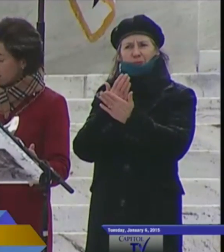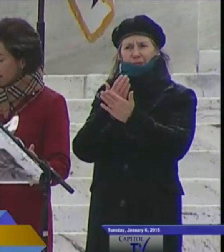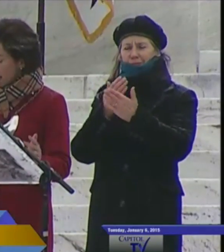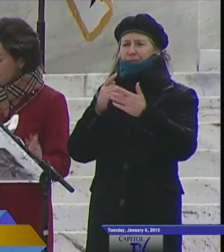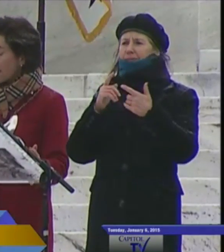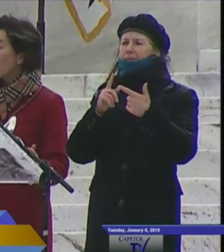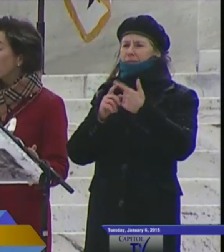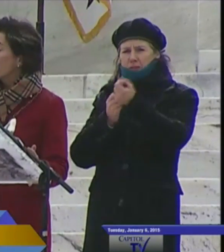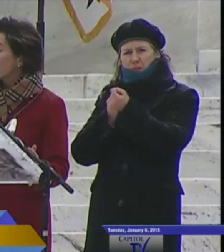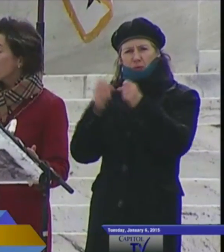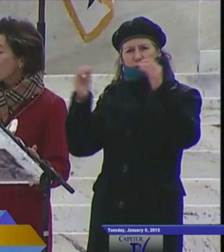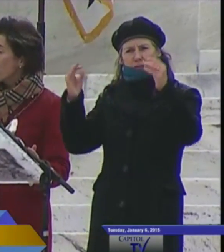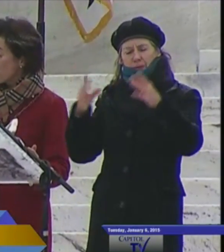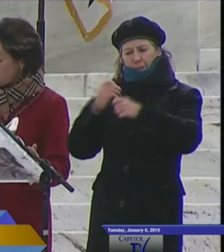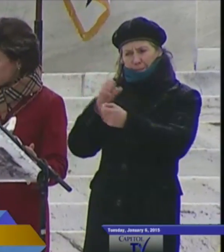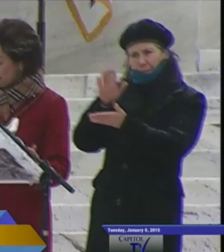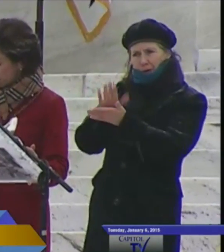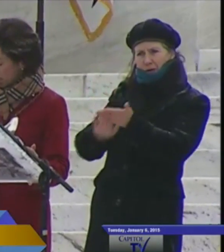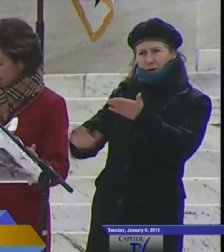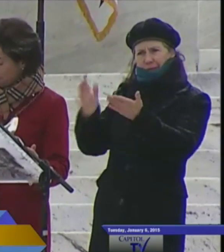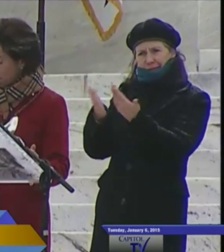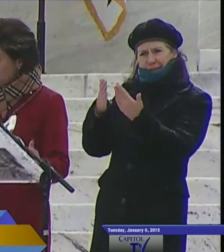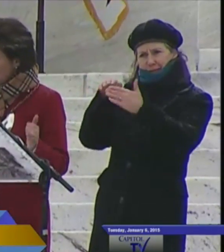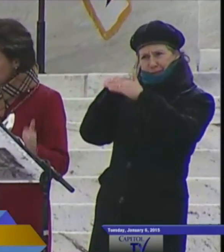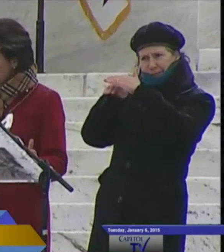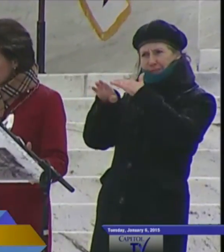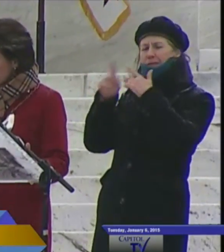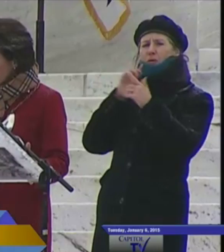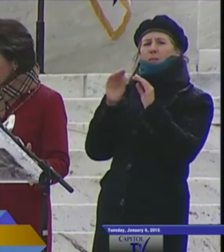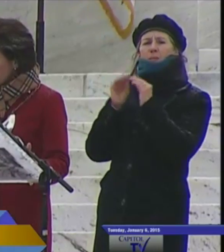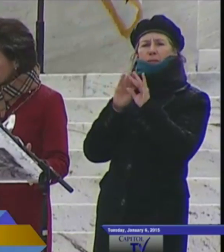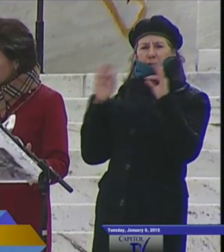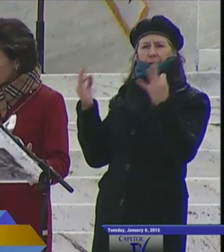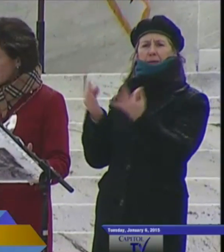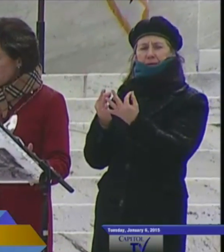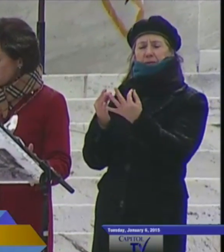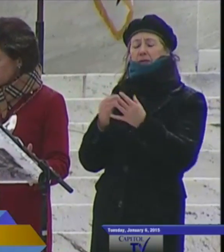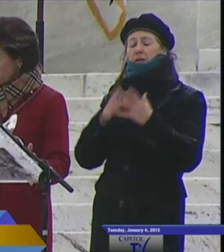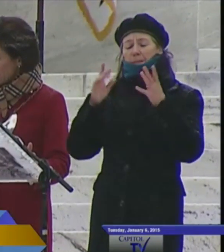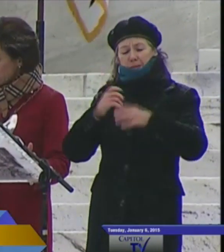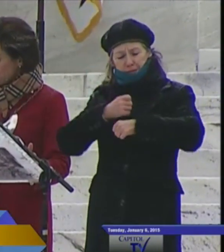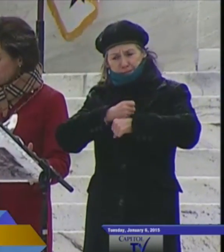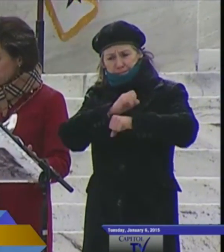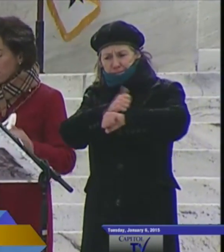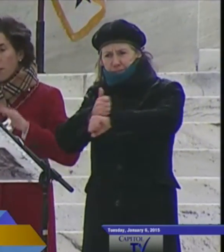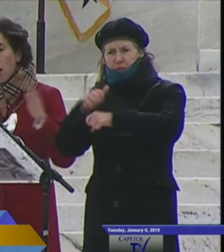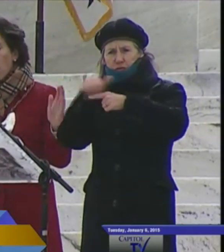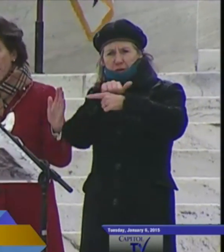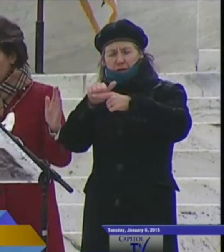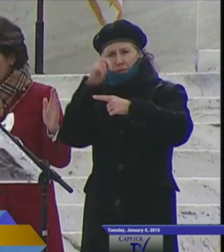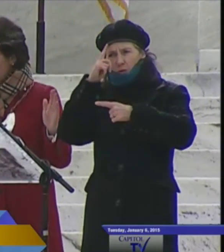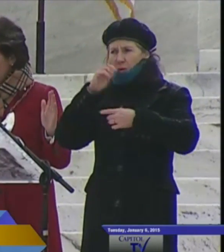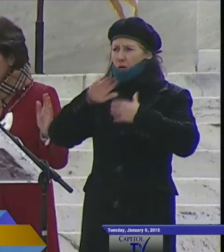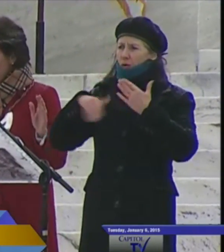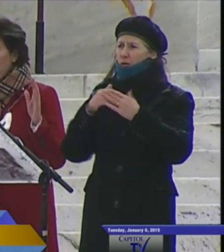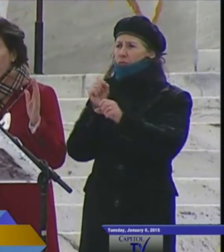teachers, and make college accessible for more families. We need to ensure effective training opportunities for workers of all